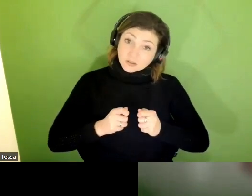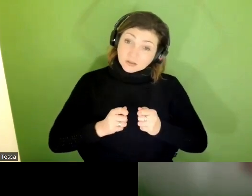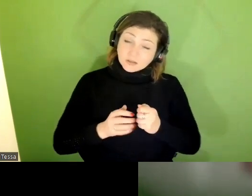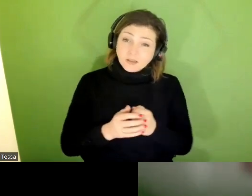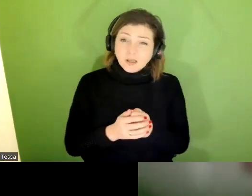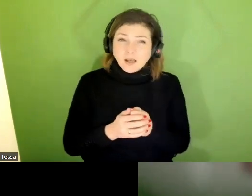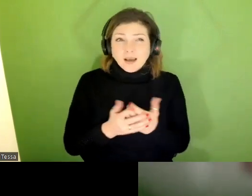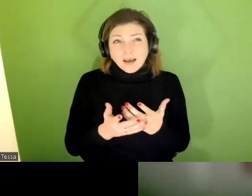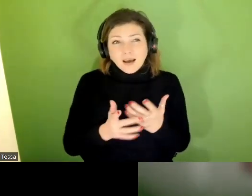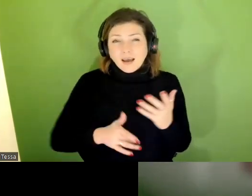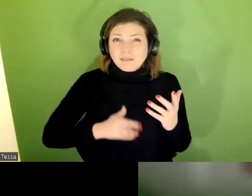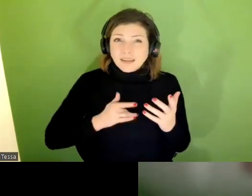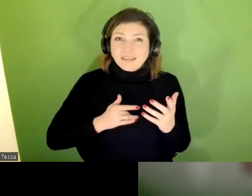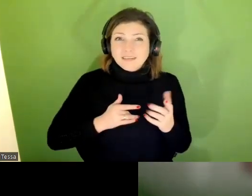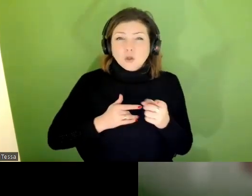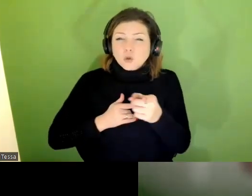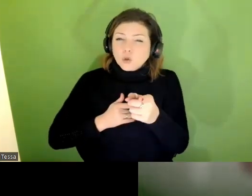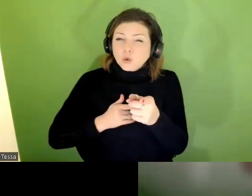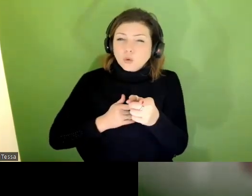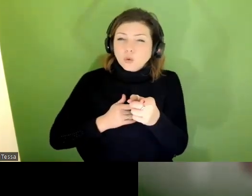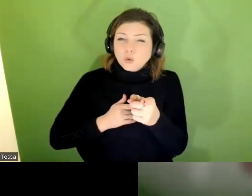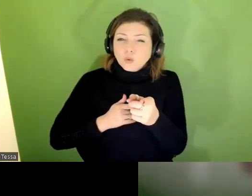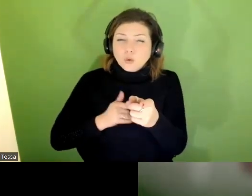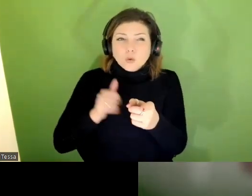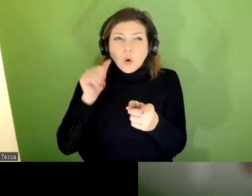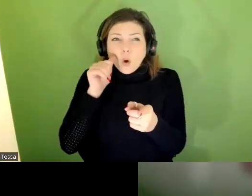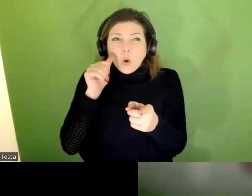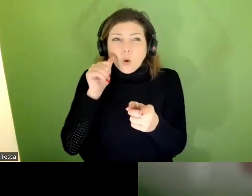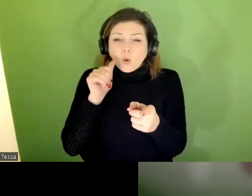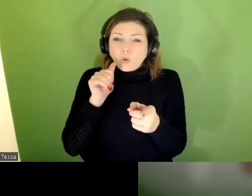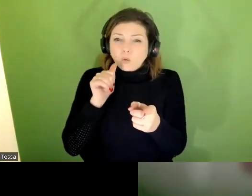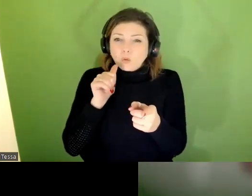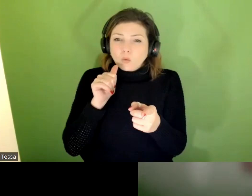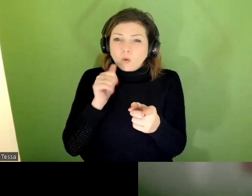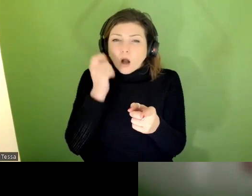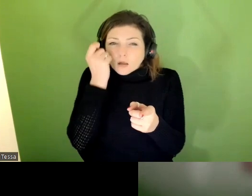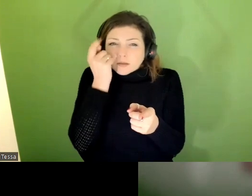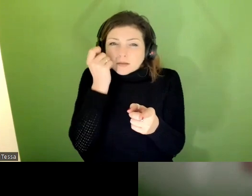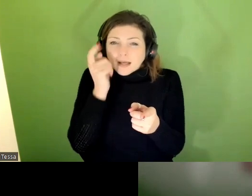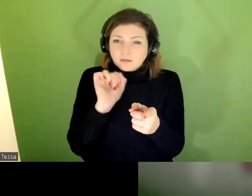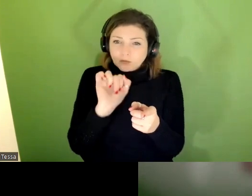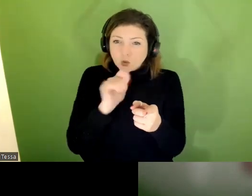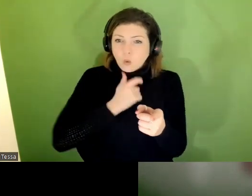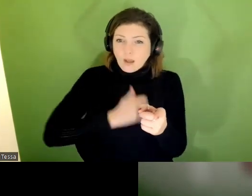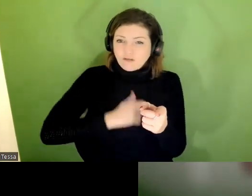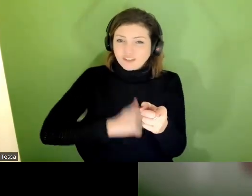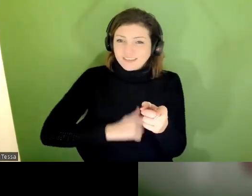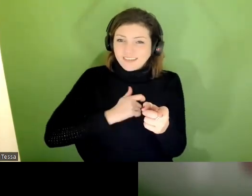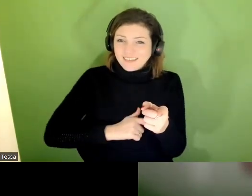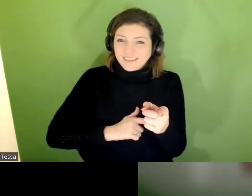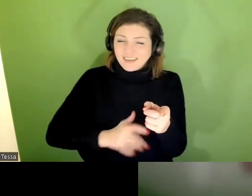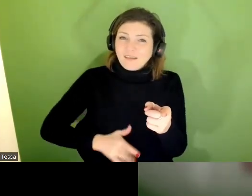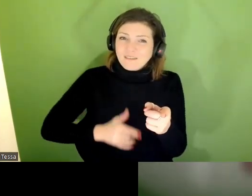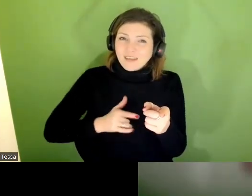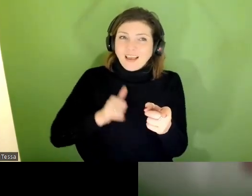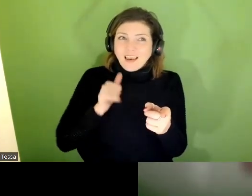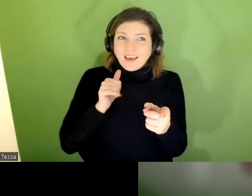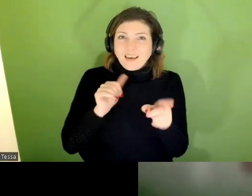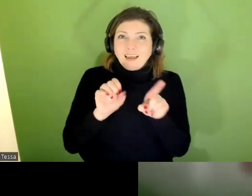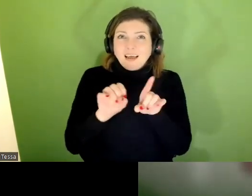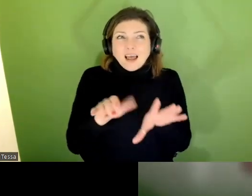your characters. I mean, they just, I feel like you know, that they might all live under your bed, you know, so